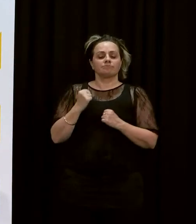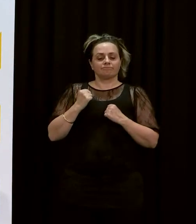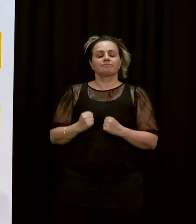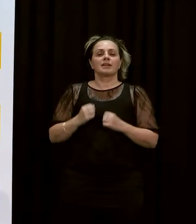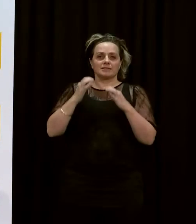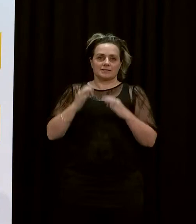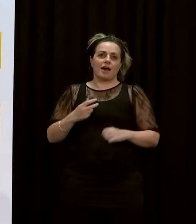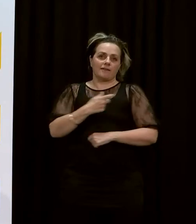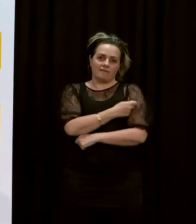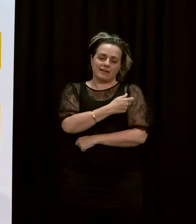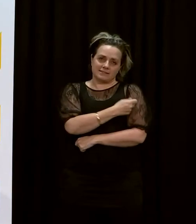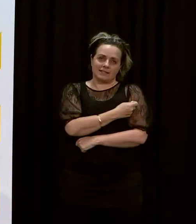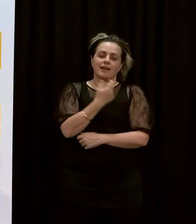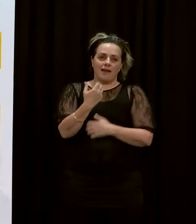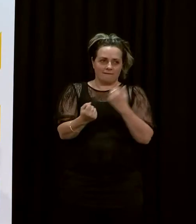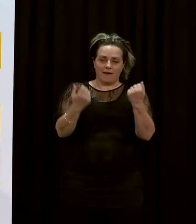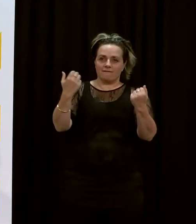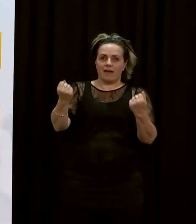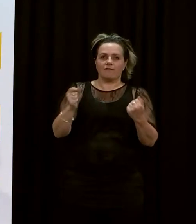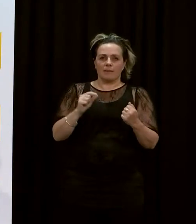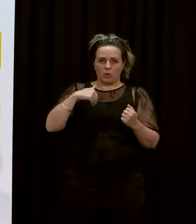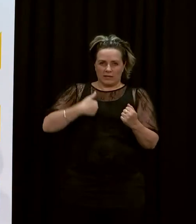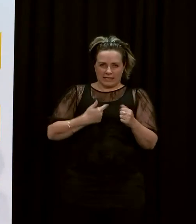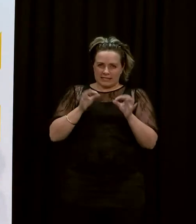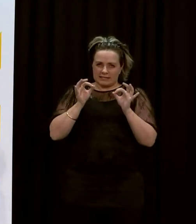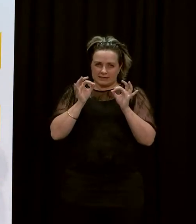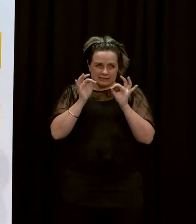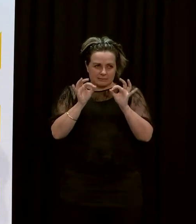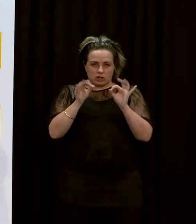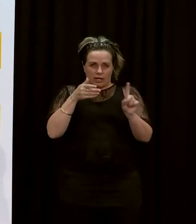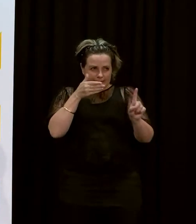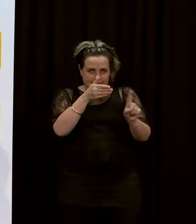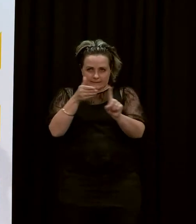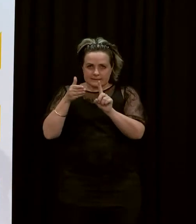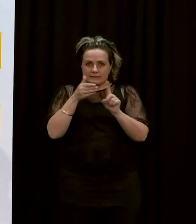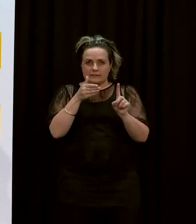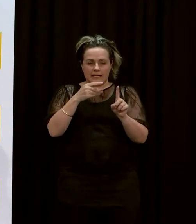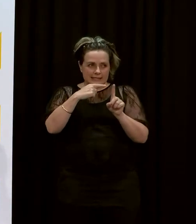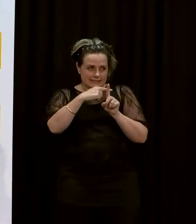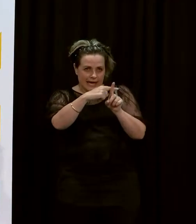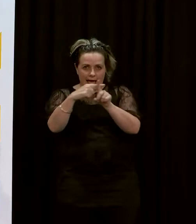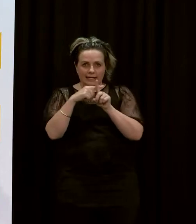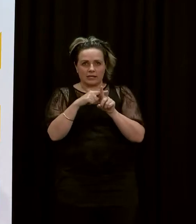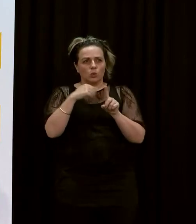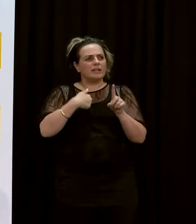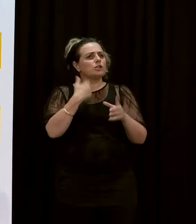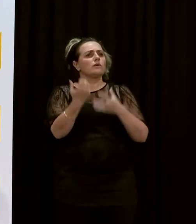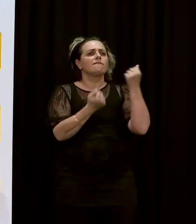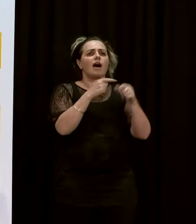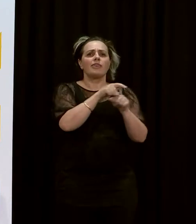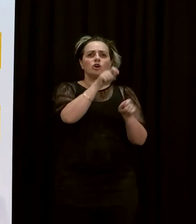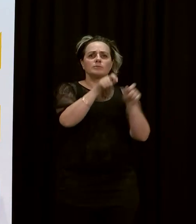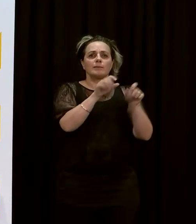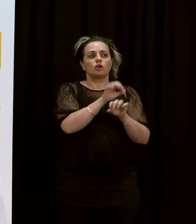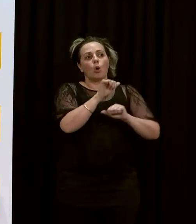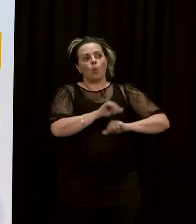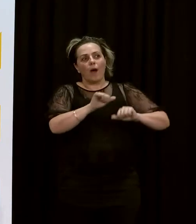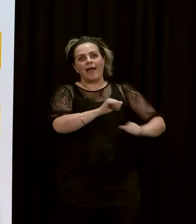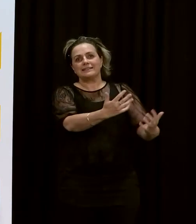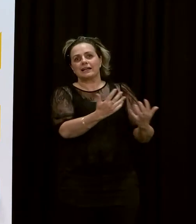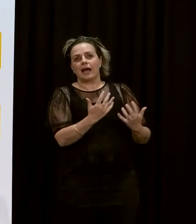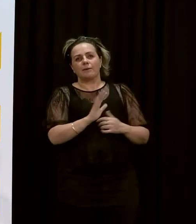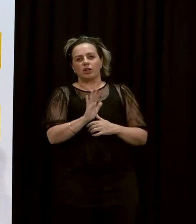family. That takes a really targeted approach. It takes us actually finding those people, having the conversation, not waiting for them to come to us. So it is